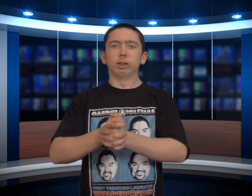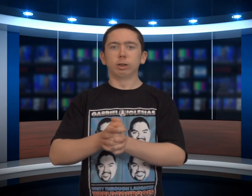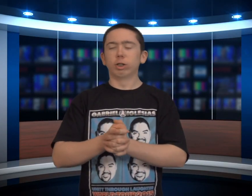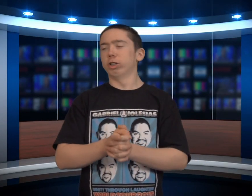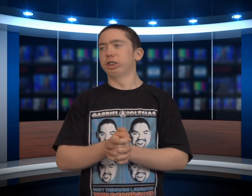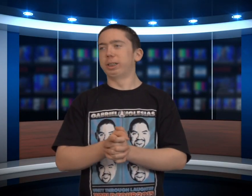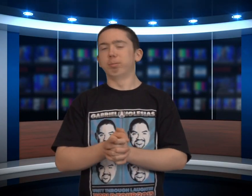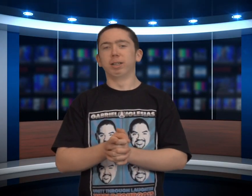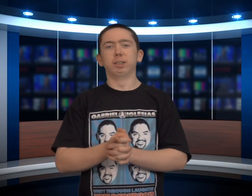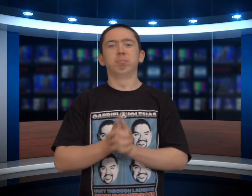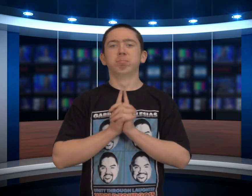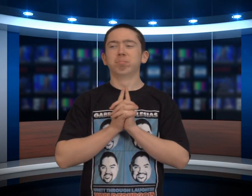Oh, you should keep that in.